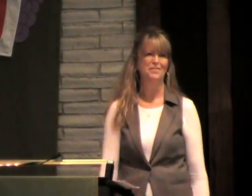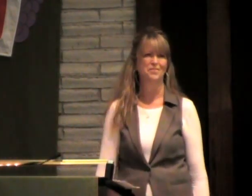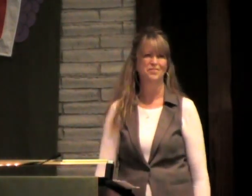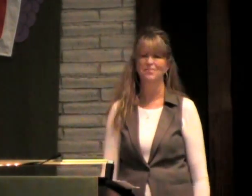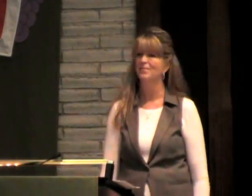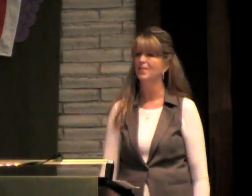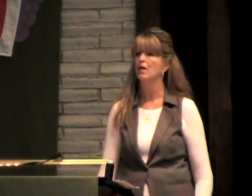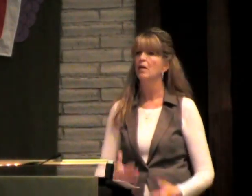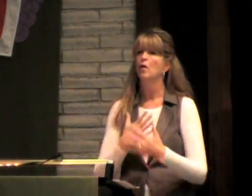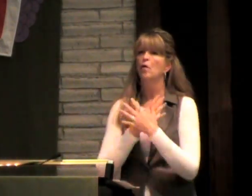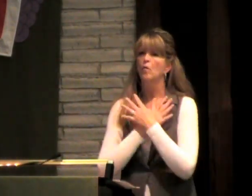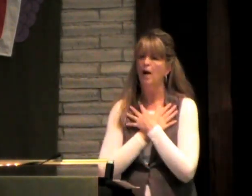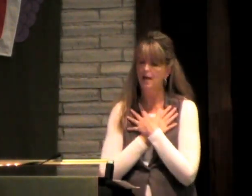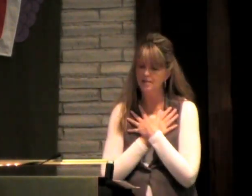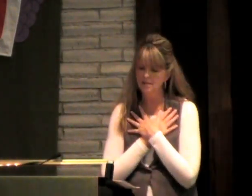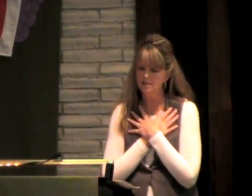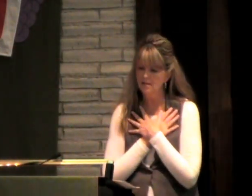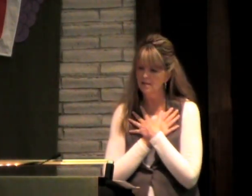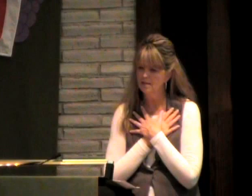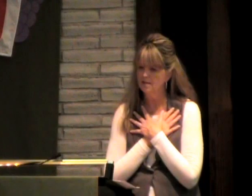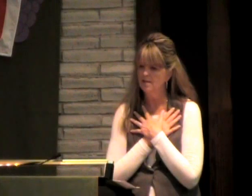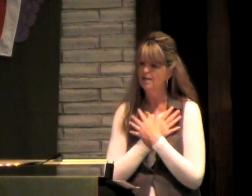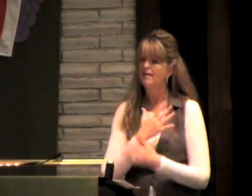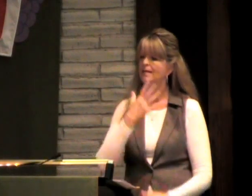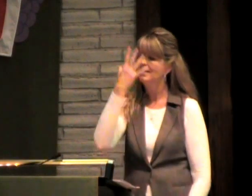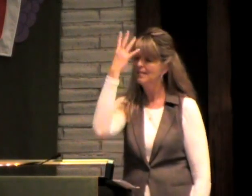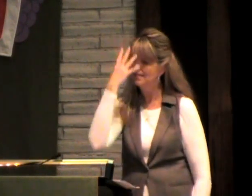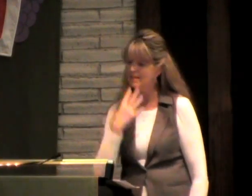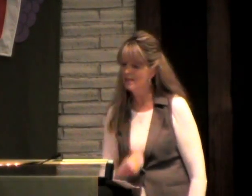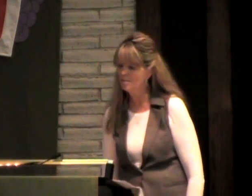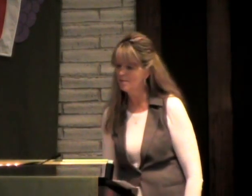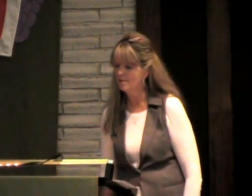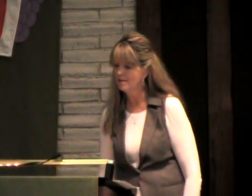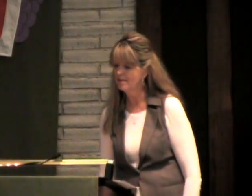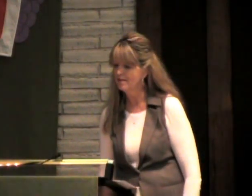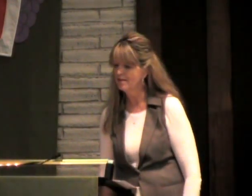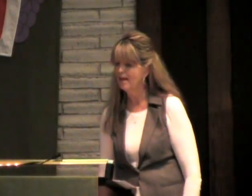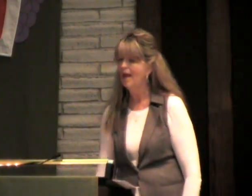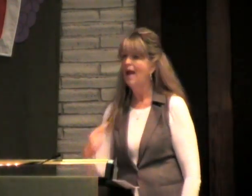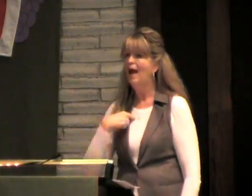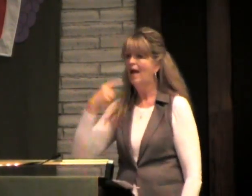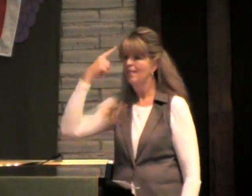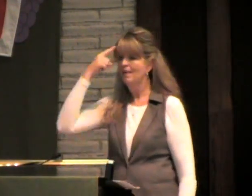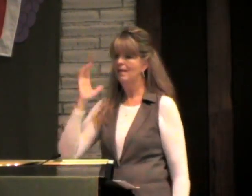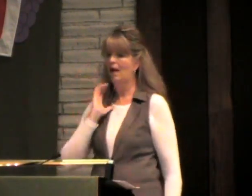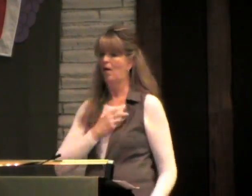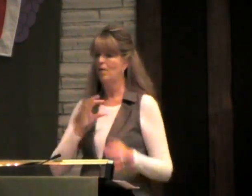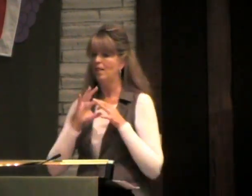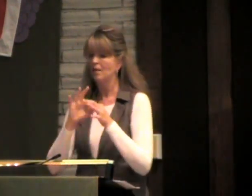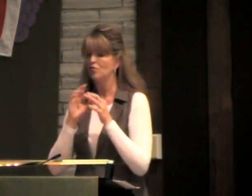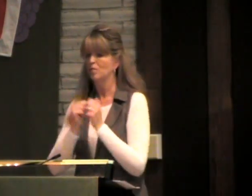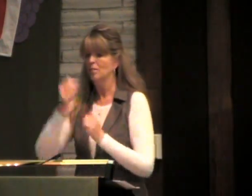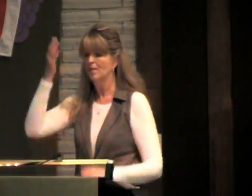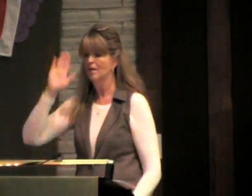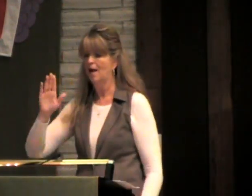everything will be okay. So rest, sleep. I think